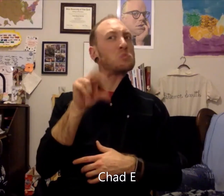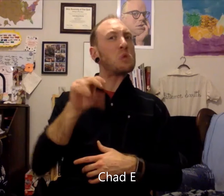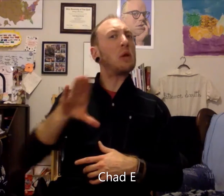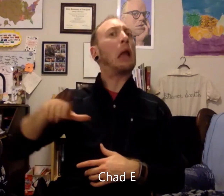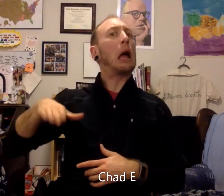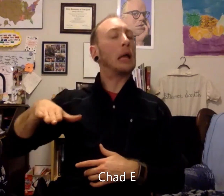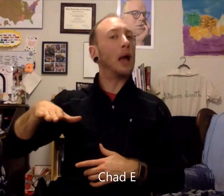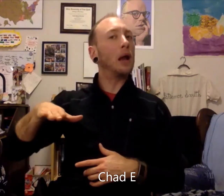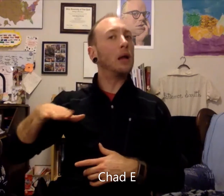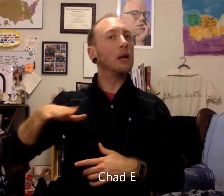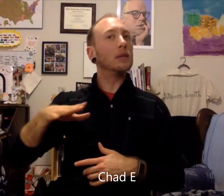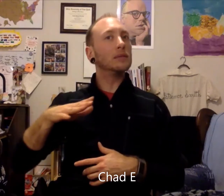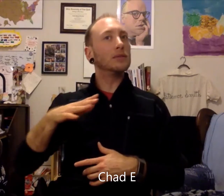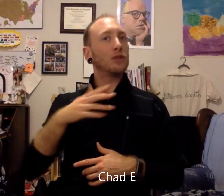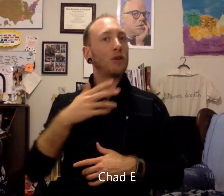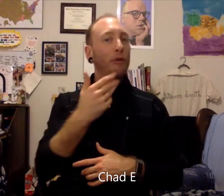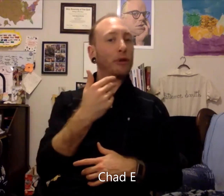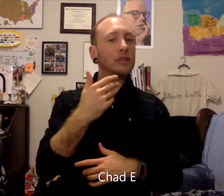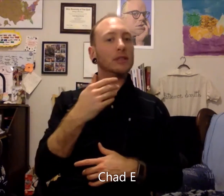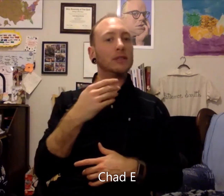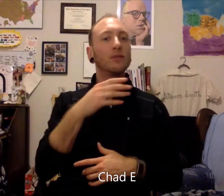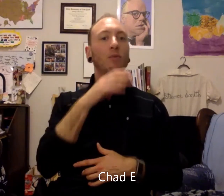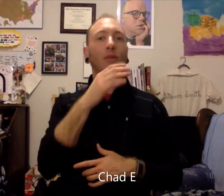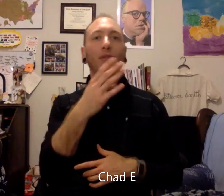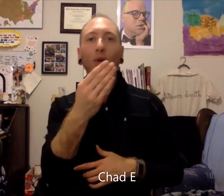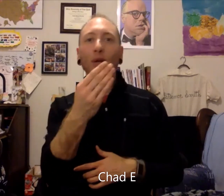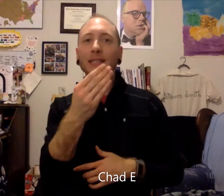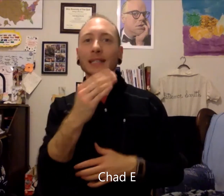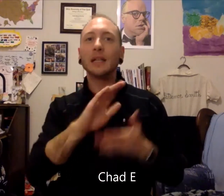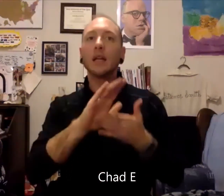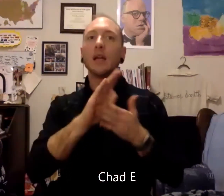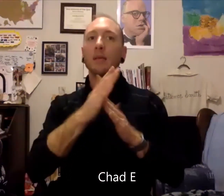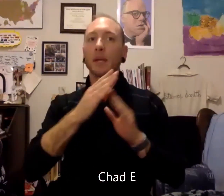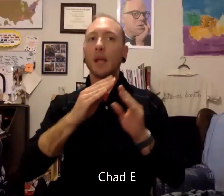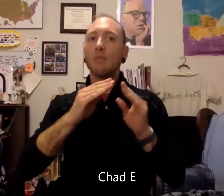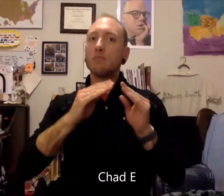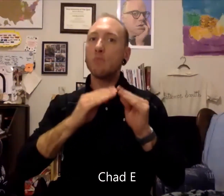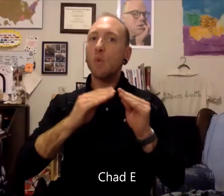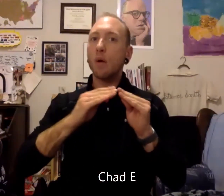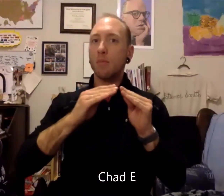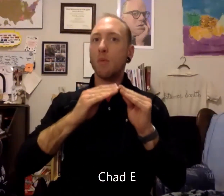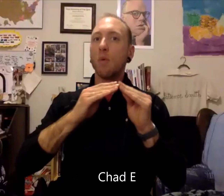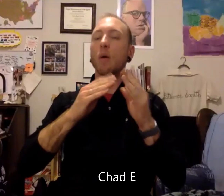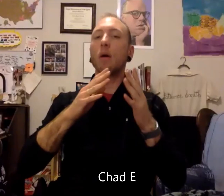drinking started becoming more part of stuff. And, and I had another friend who